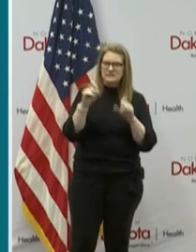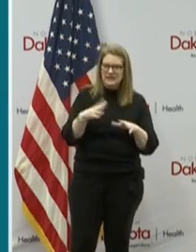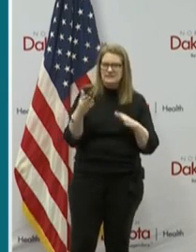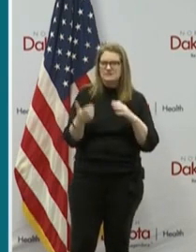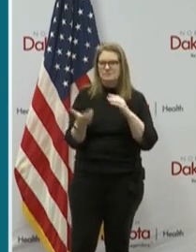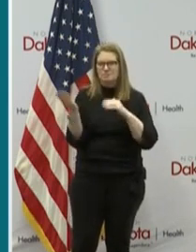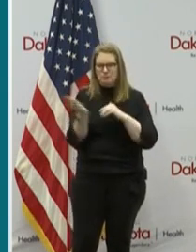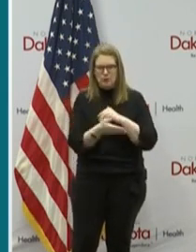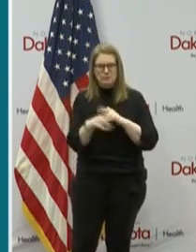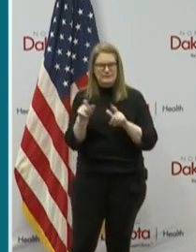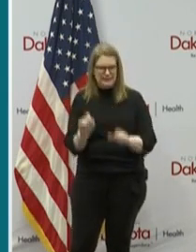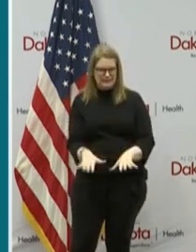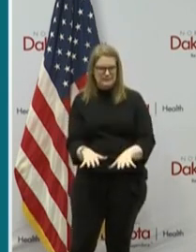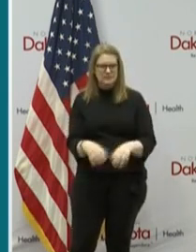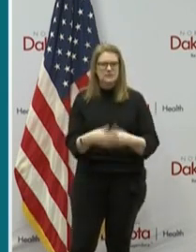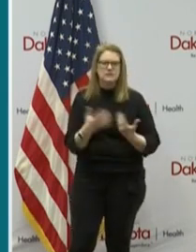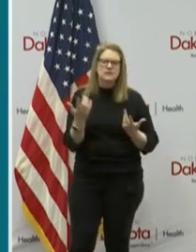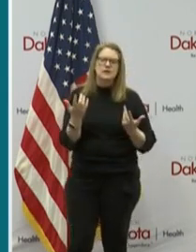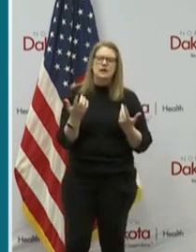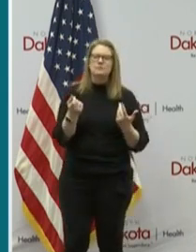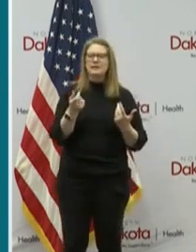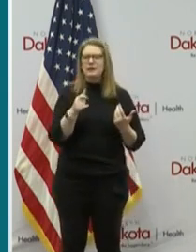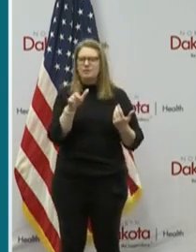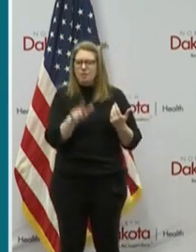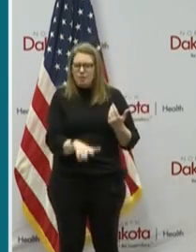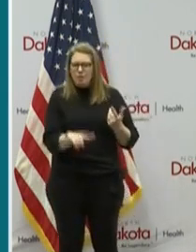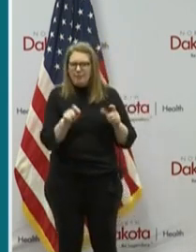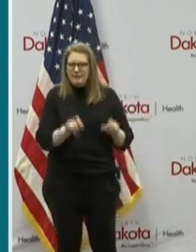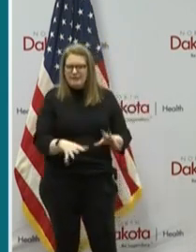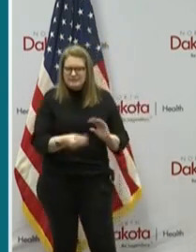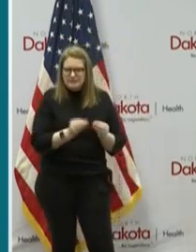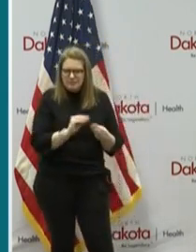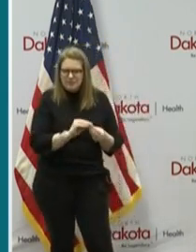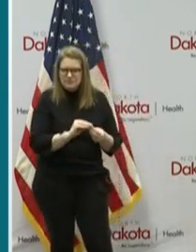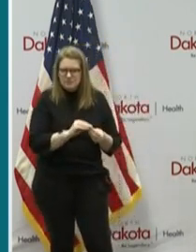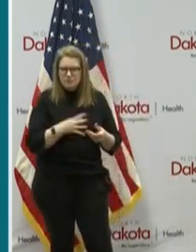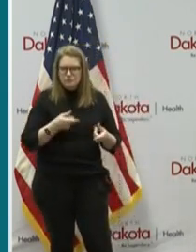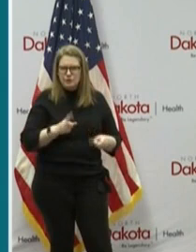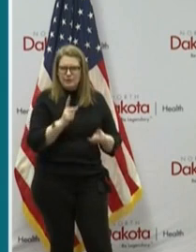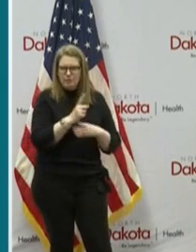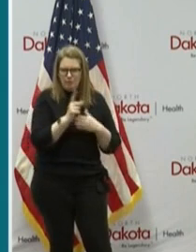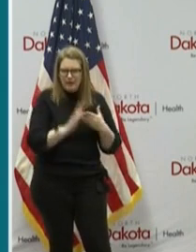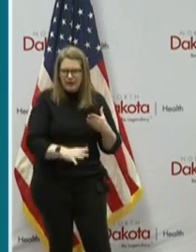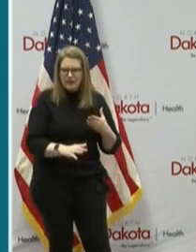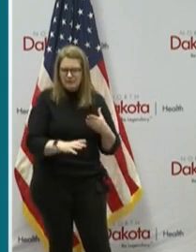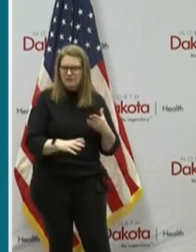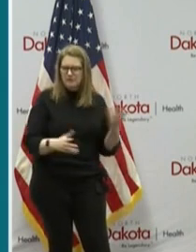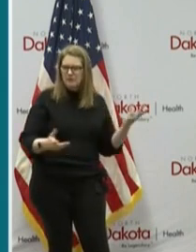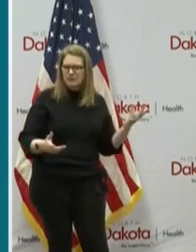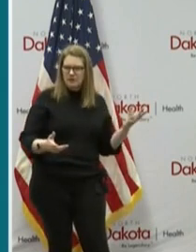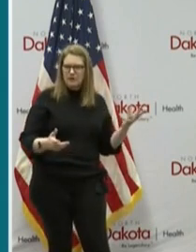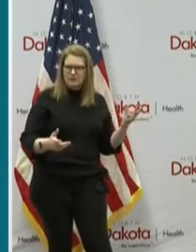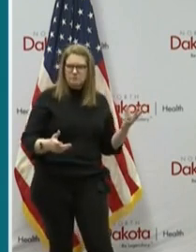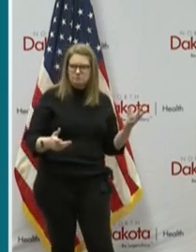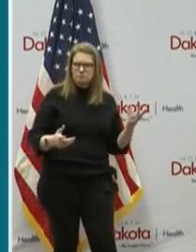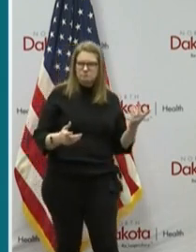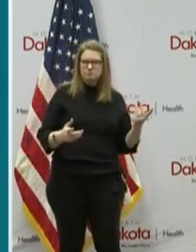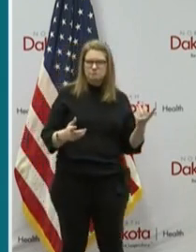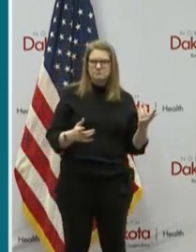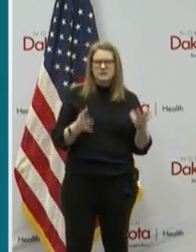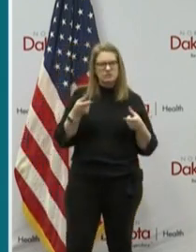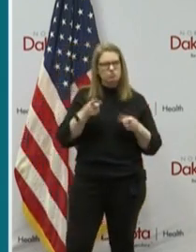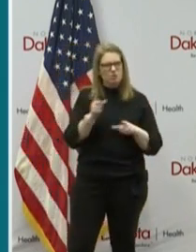course, it's a little bit lower on the test numbers, as is expected. I think we always are going to see lower test numbers